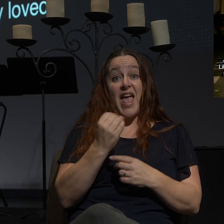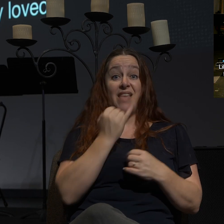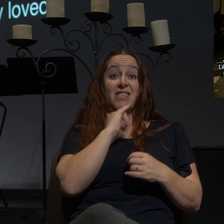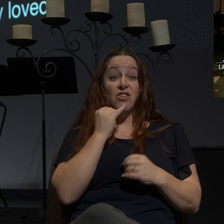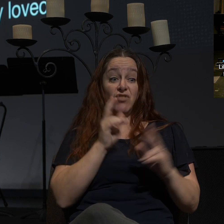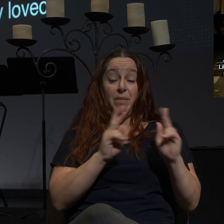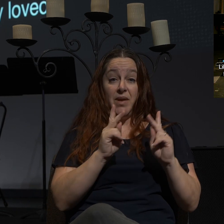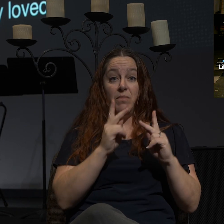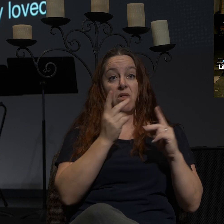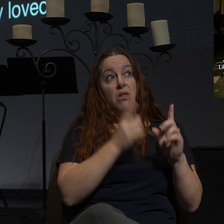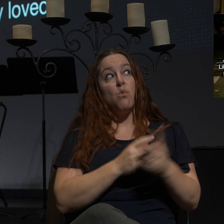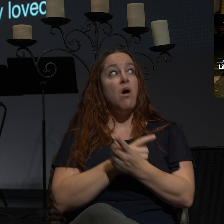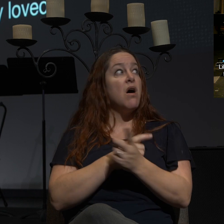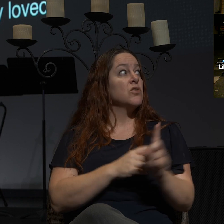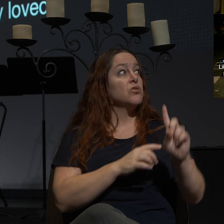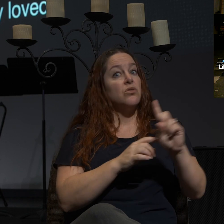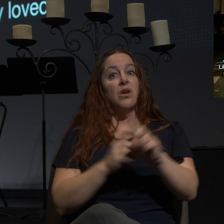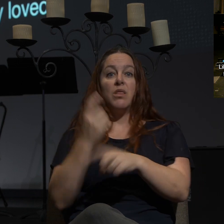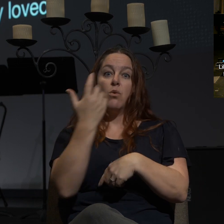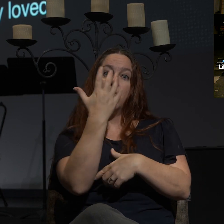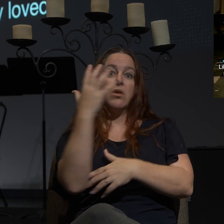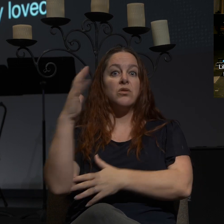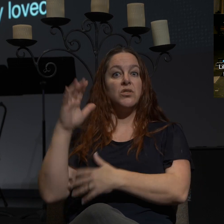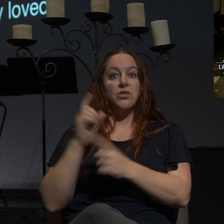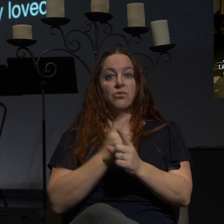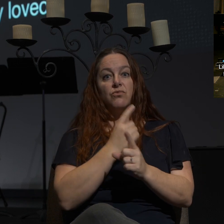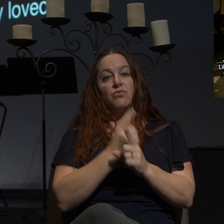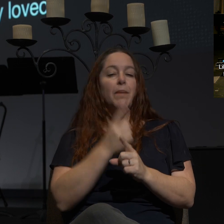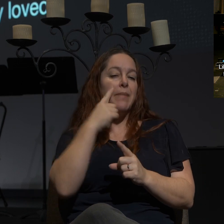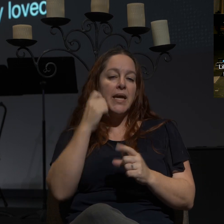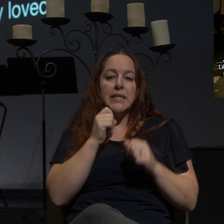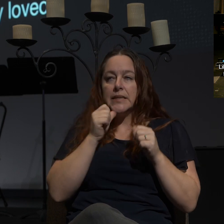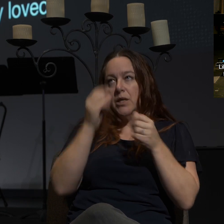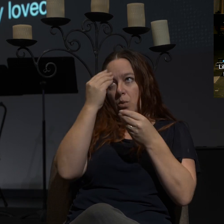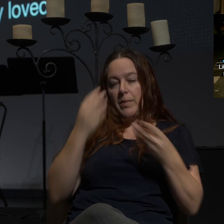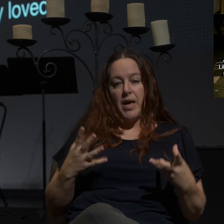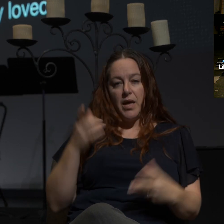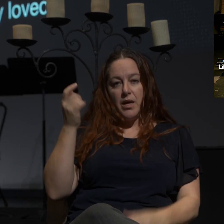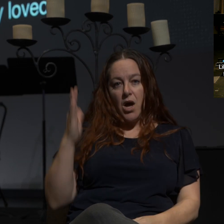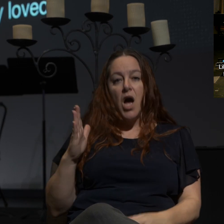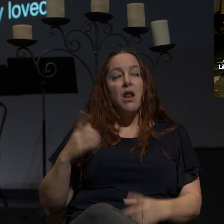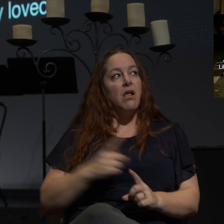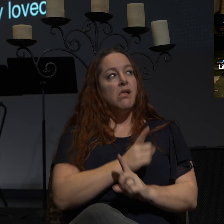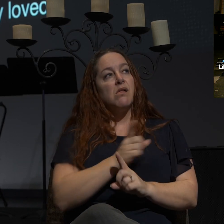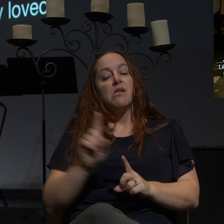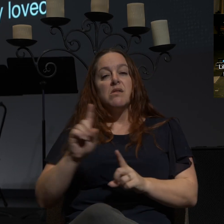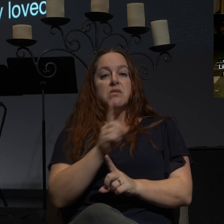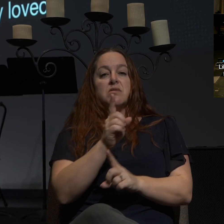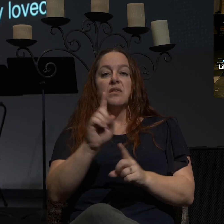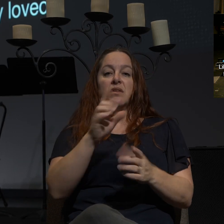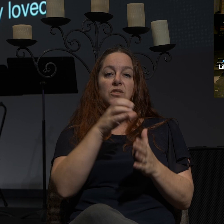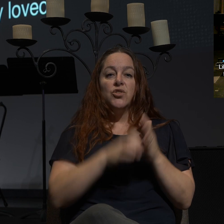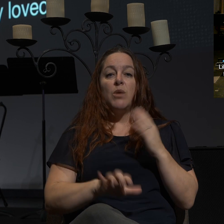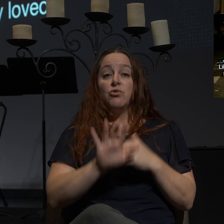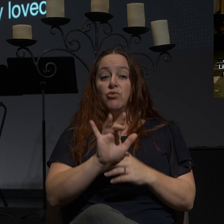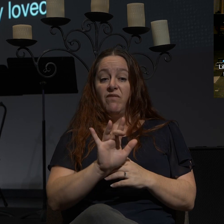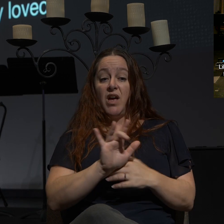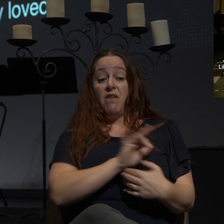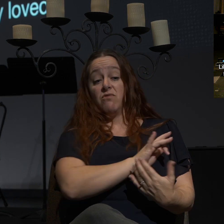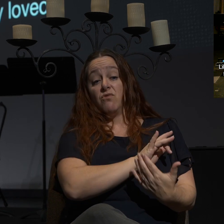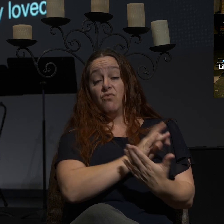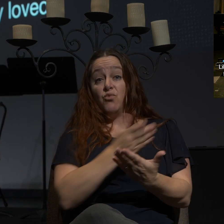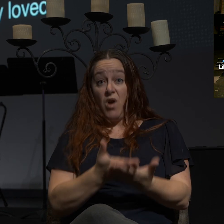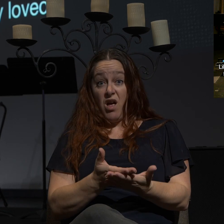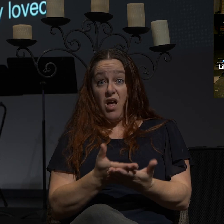the wilderness. Remember, they're wandering because of their disobedience. And in the wanderings in chapter 25, they